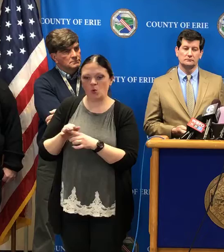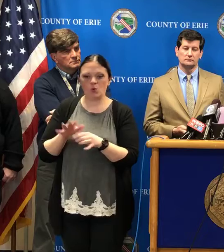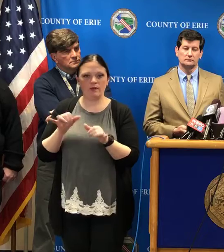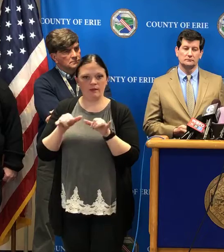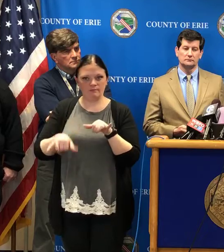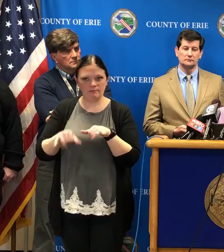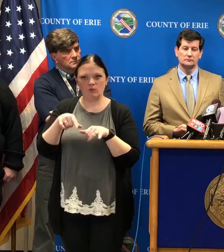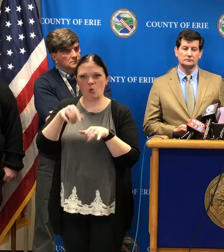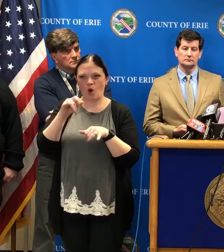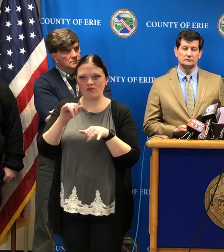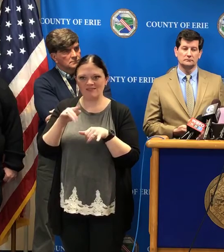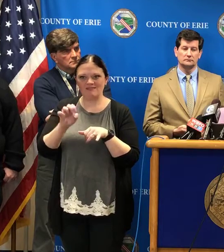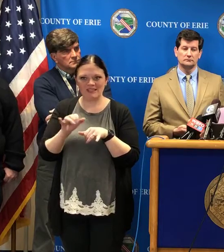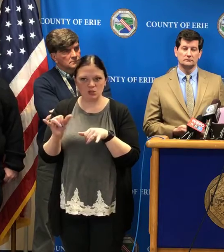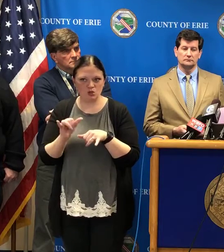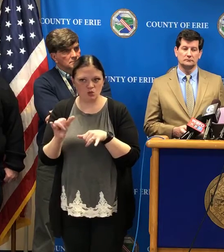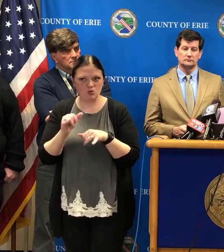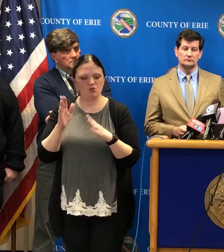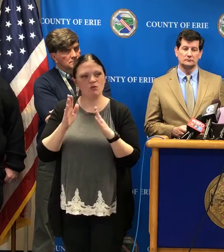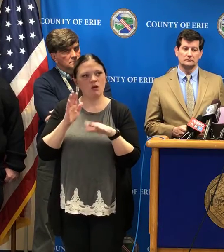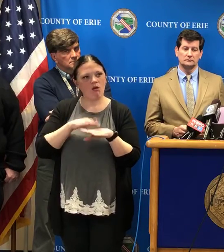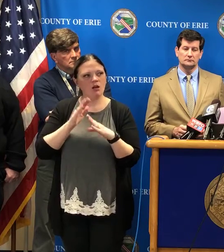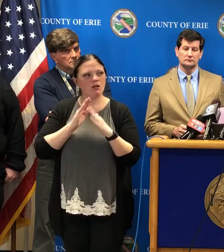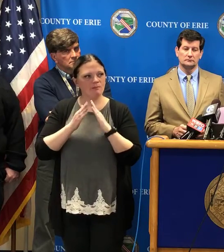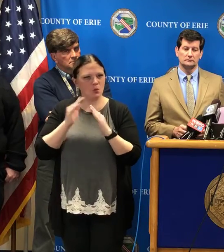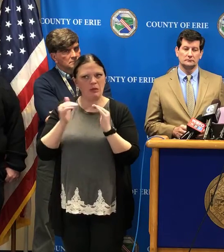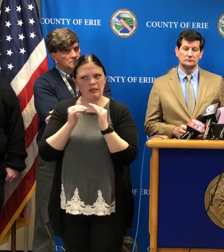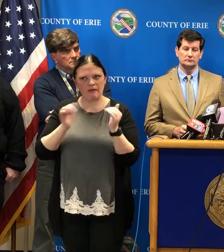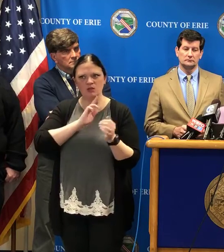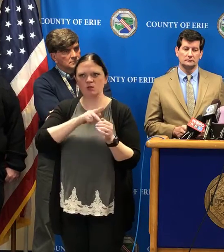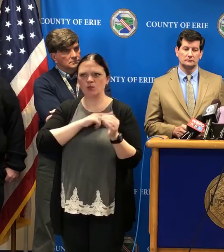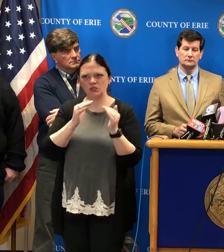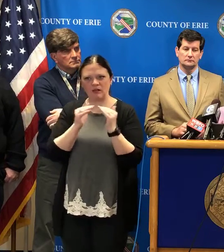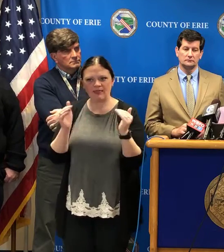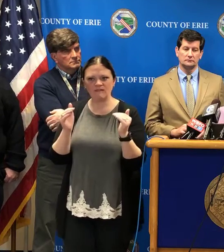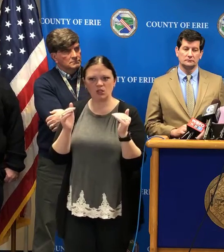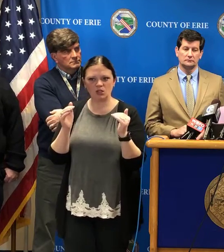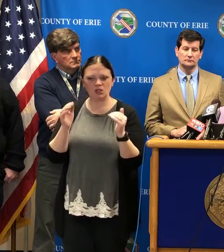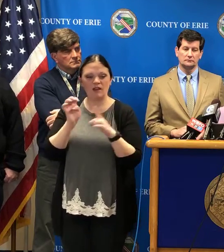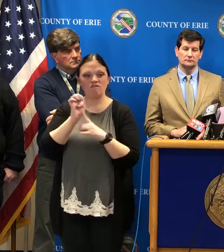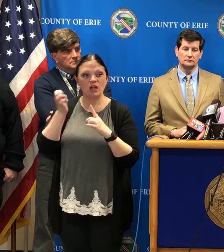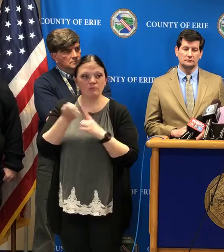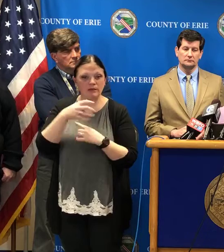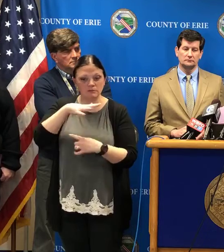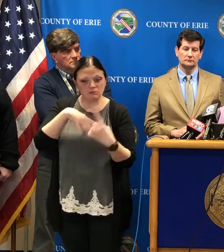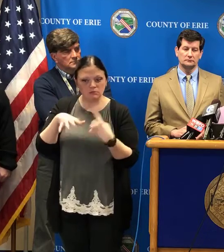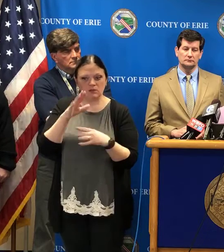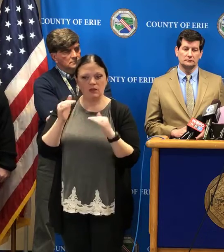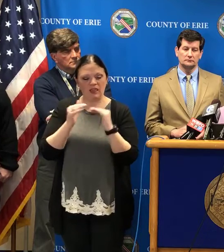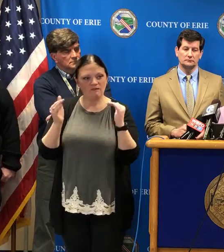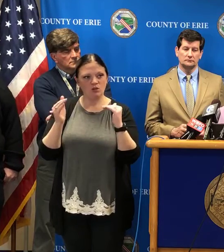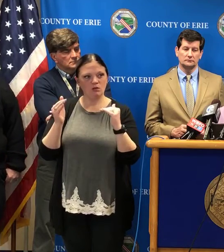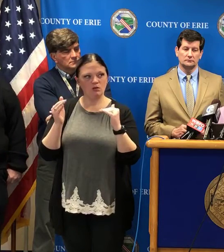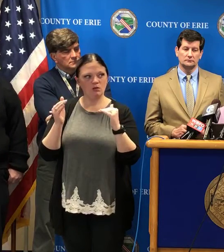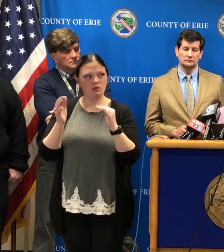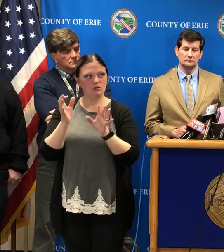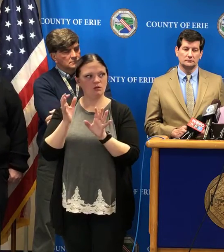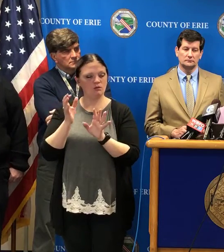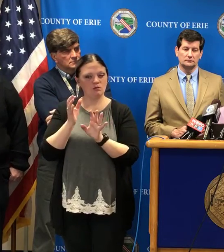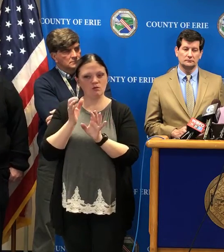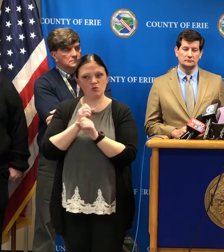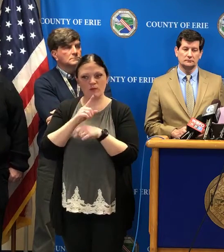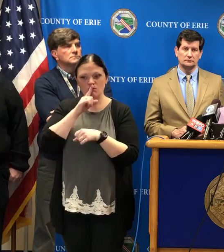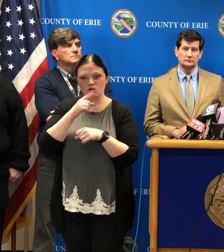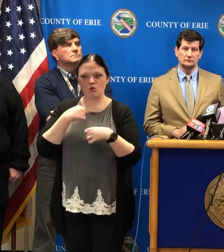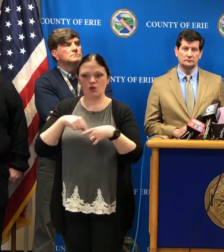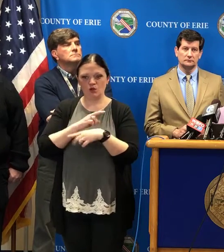quarantine, and do what we can on a community level, on a personal level, and on an environmental level to institute these